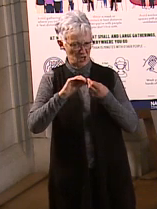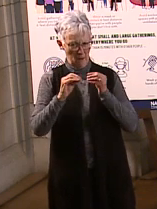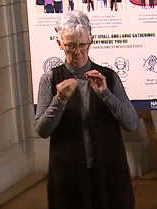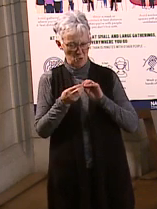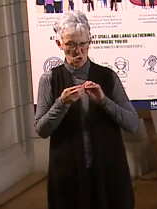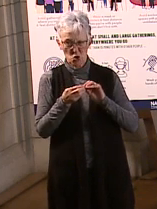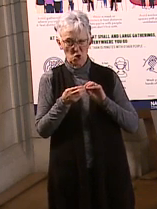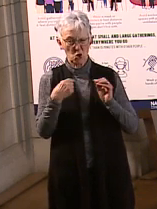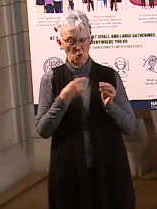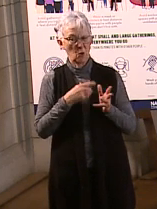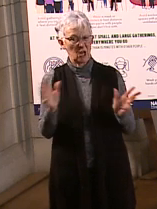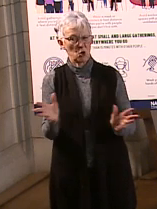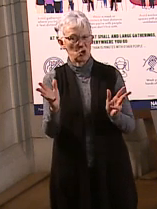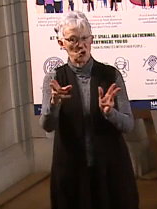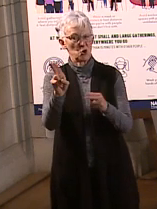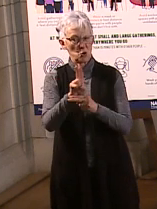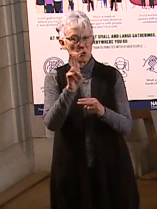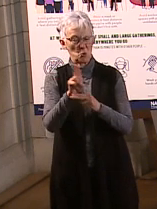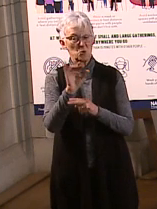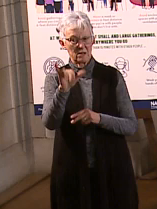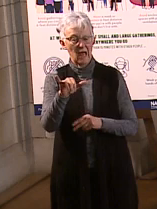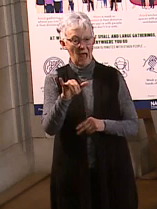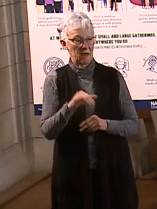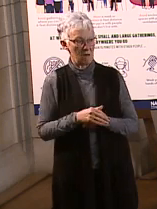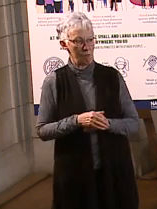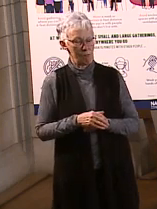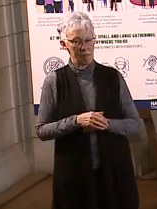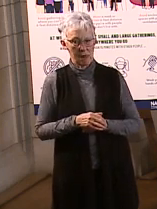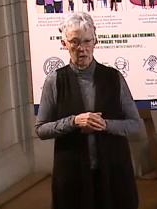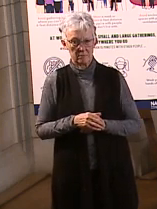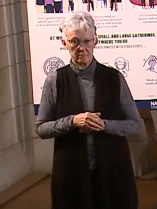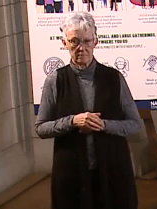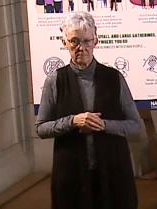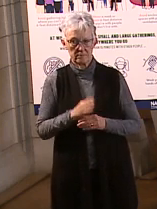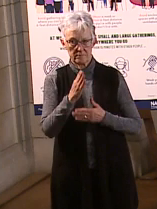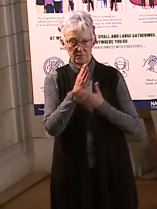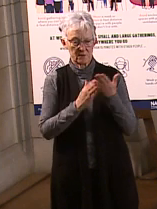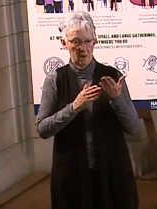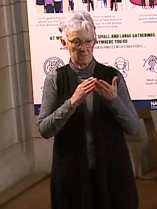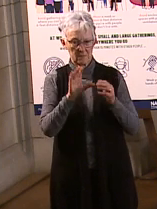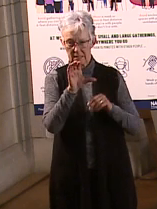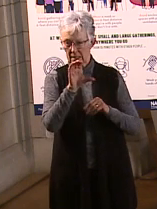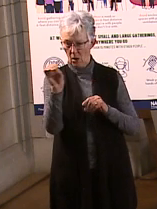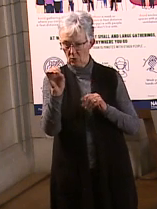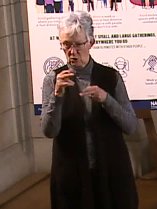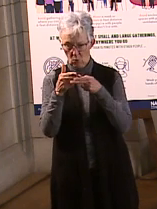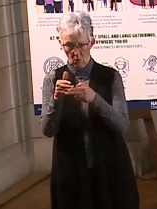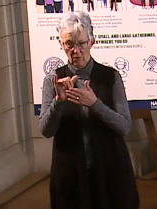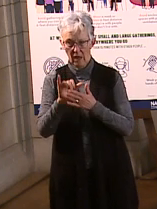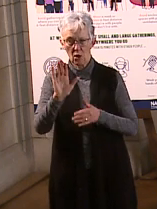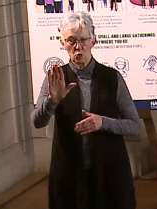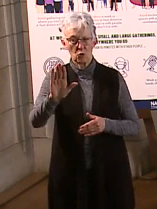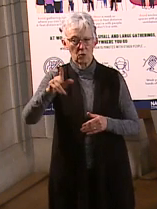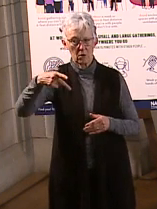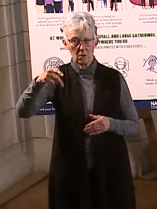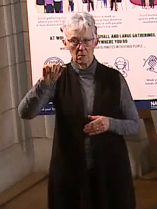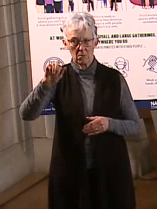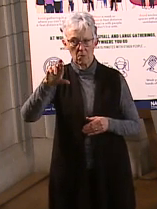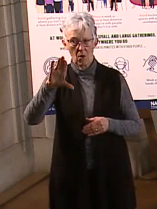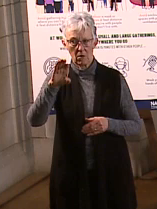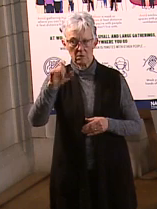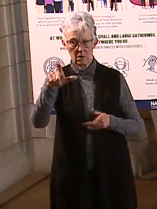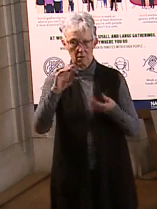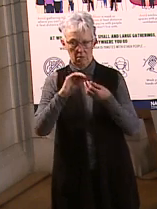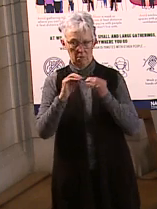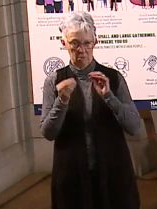what we strongly encourage you to use for your parcel ID, some counties call it parcel number, there is the lookup tool to the